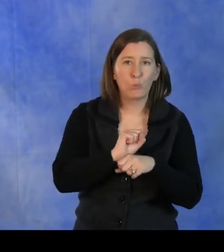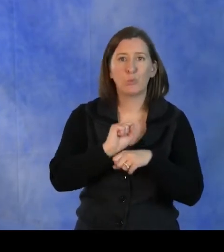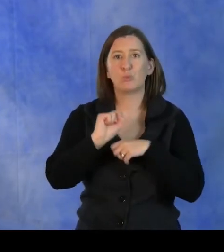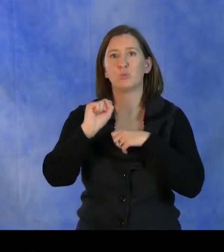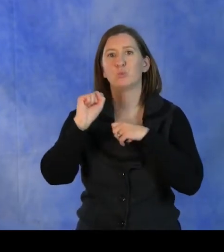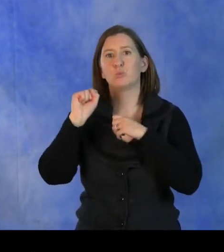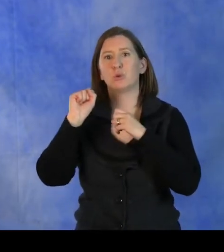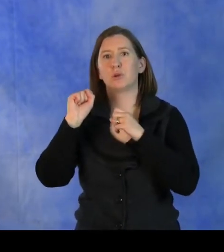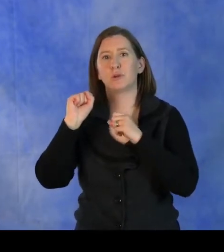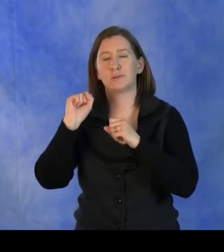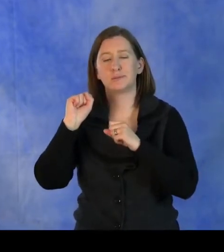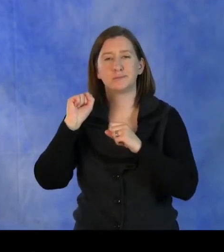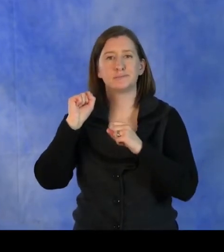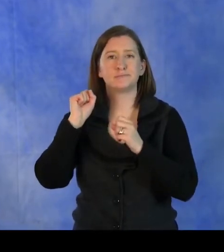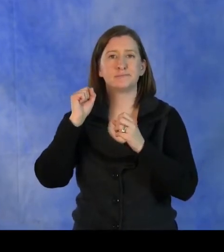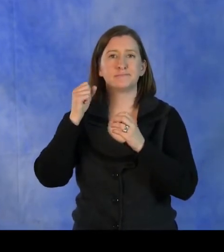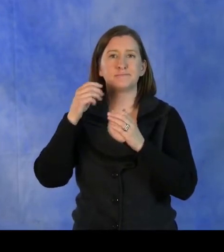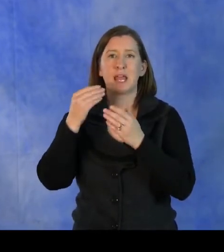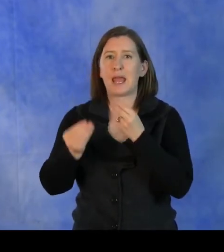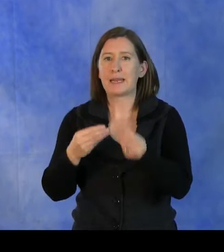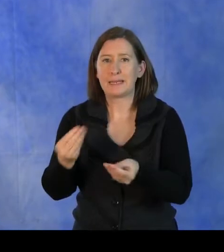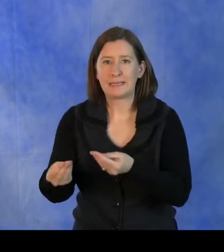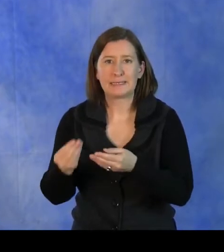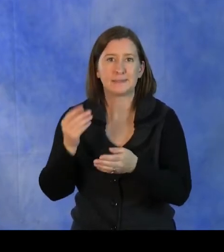managing, homework or